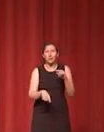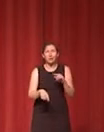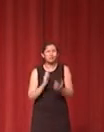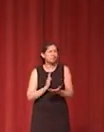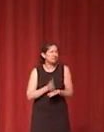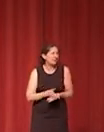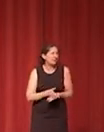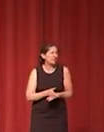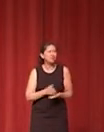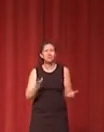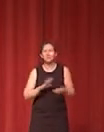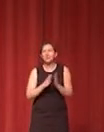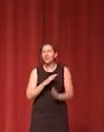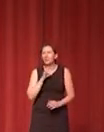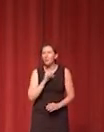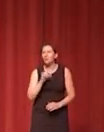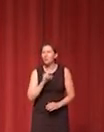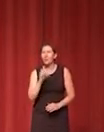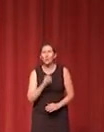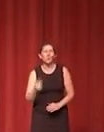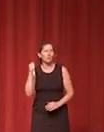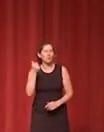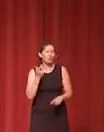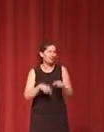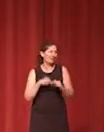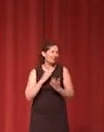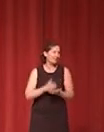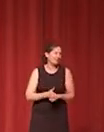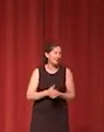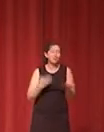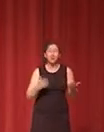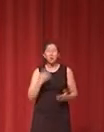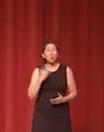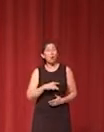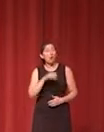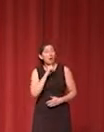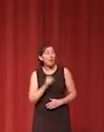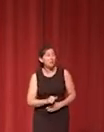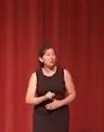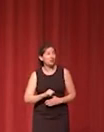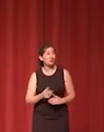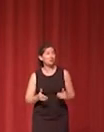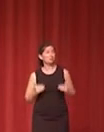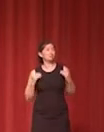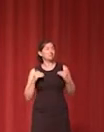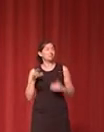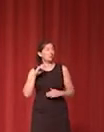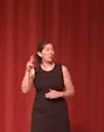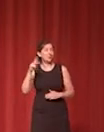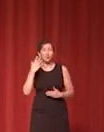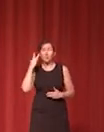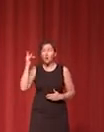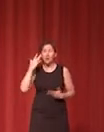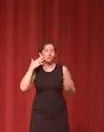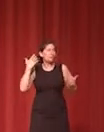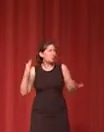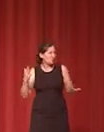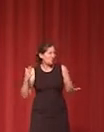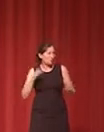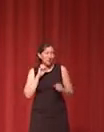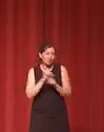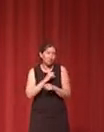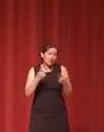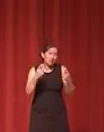We don't know all the details about why aging increases our risk, but it does. There are genetic risk factors, including one